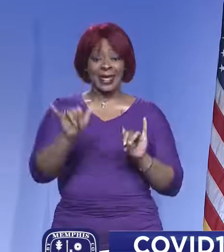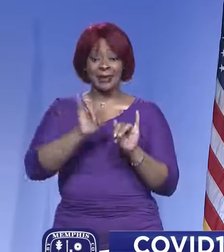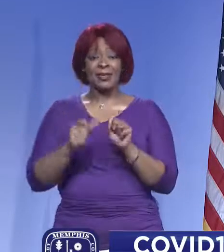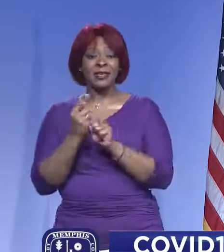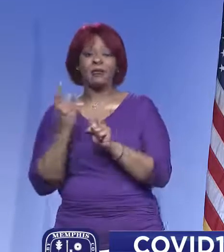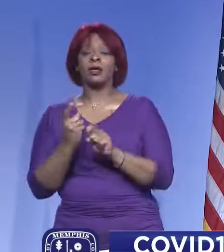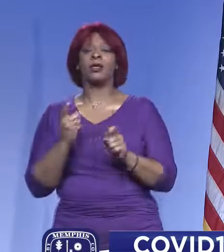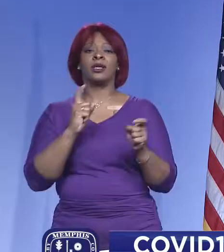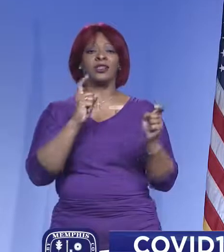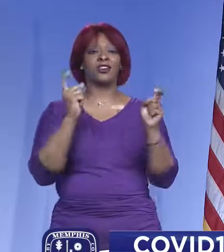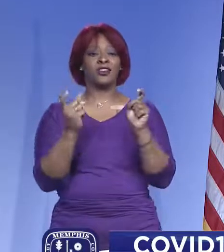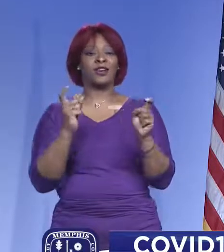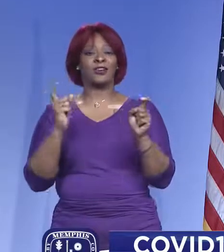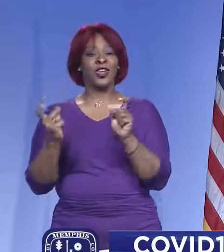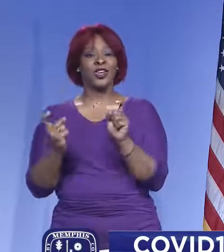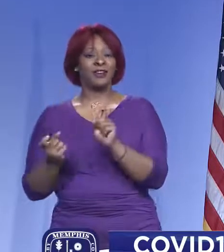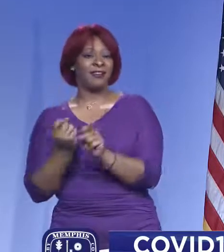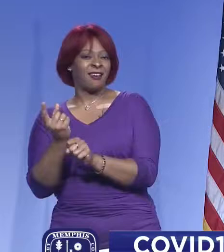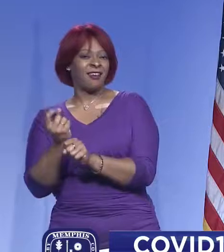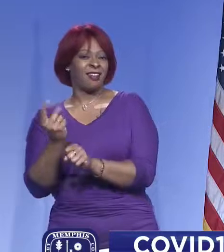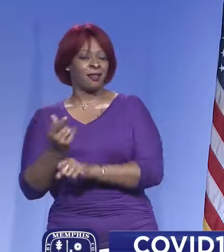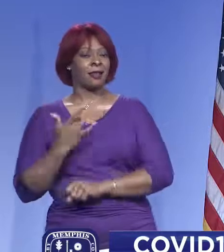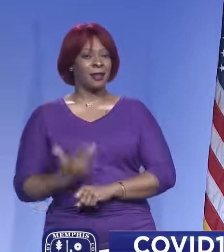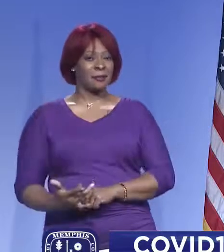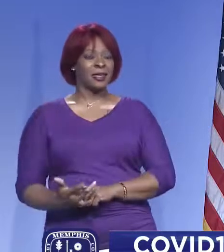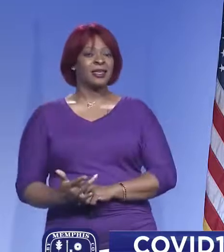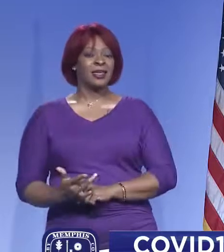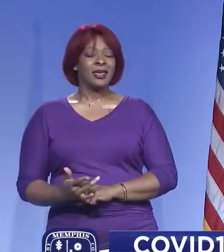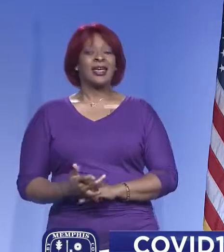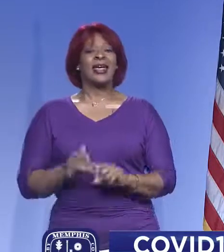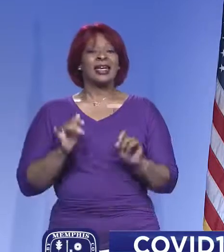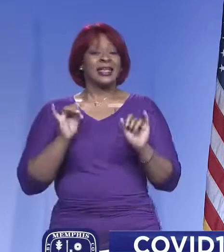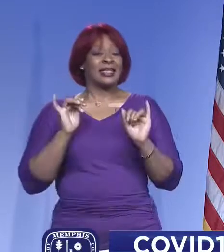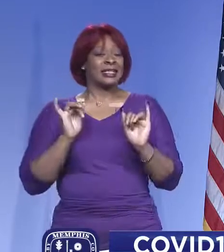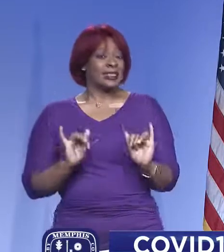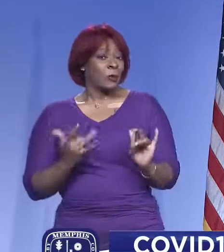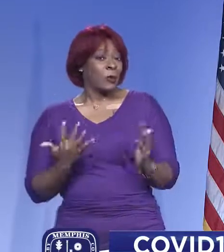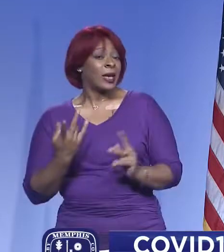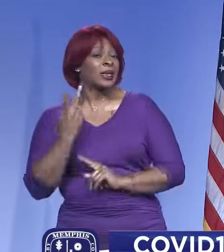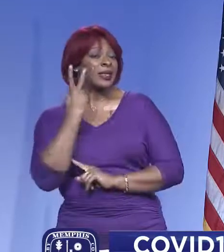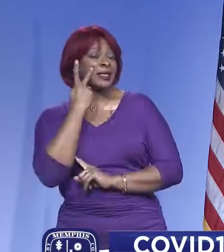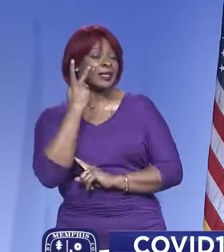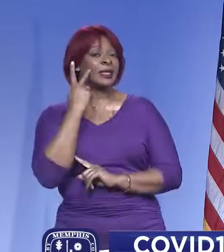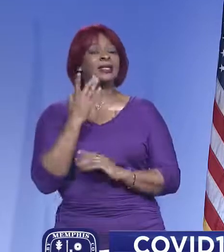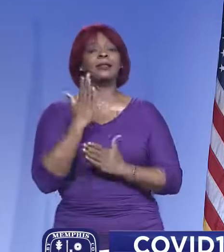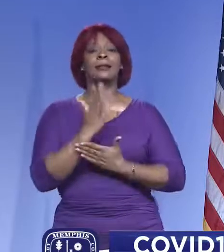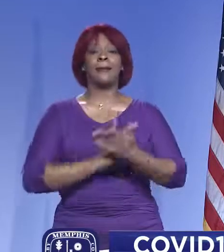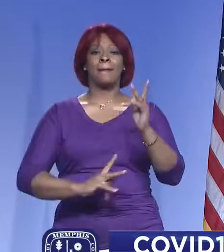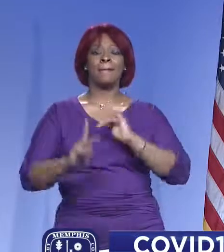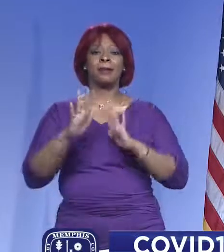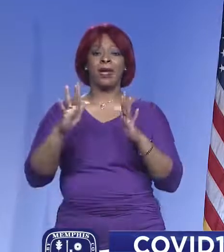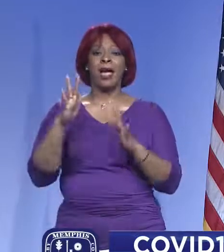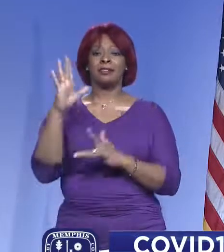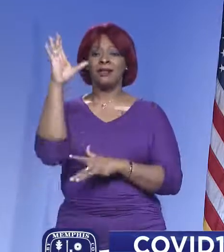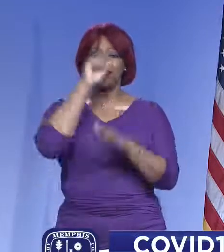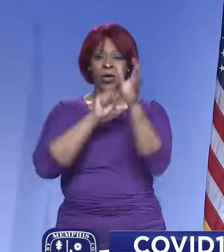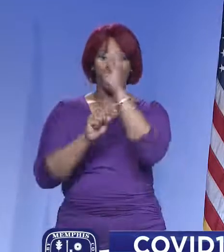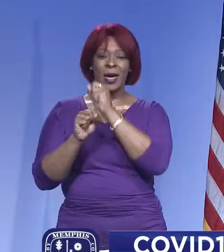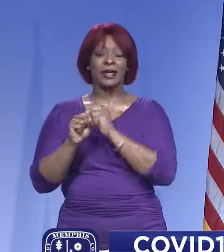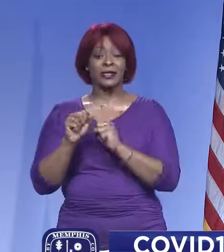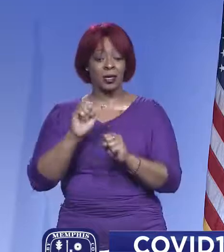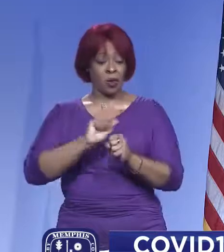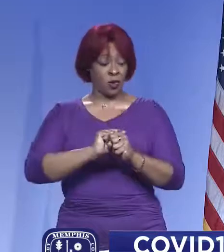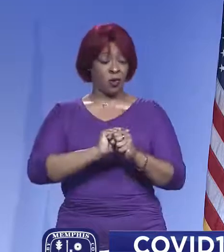to drift and change. And it remains to be seen, but at least some people have theorized that with